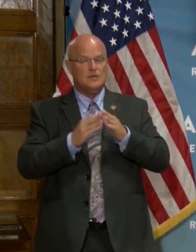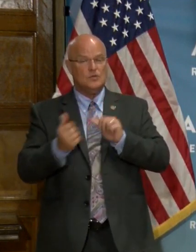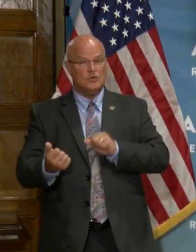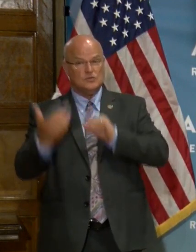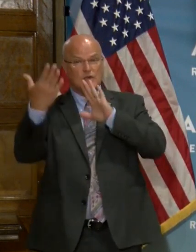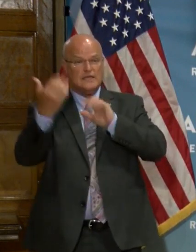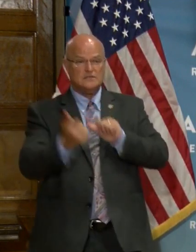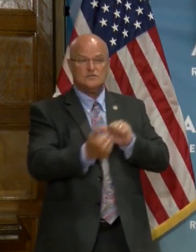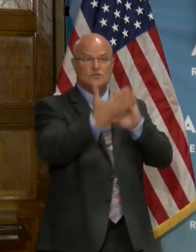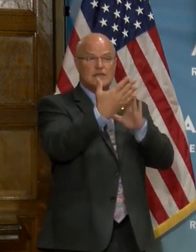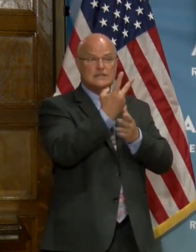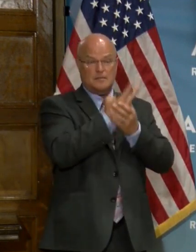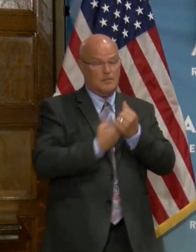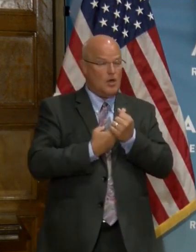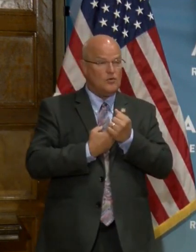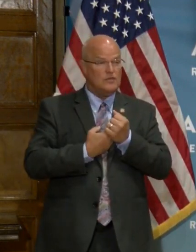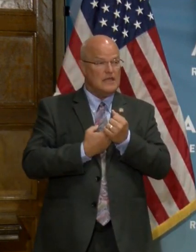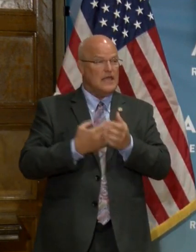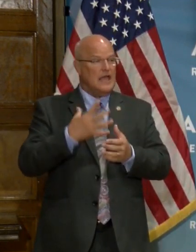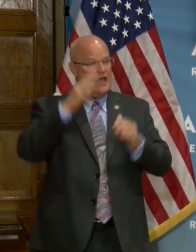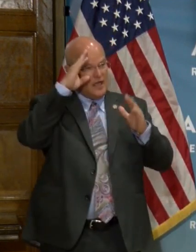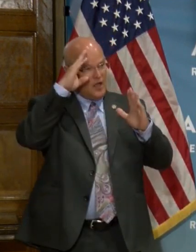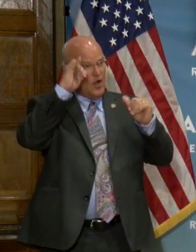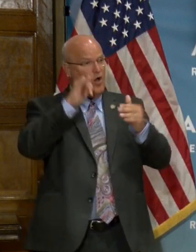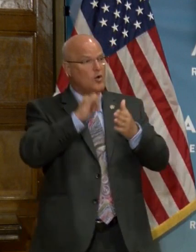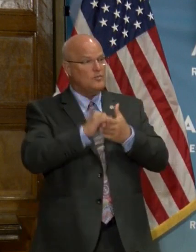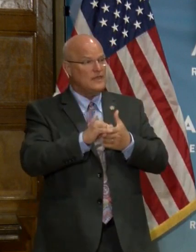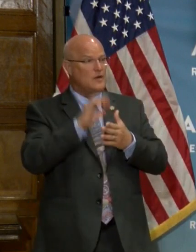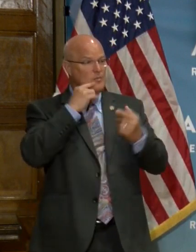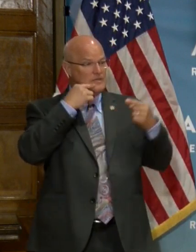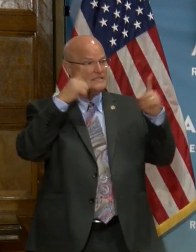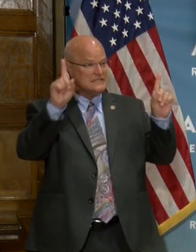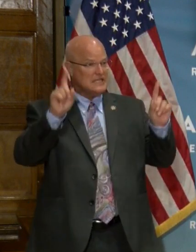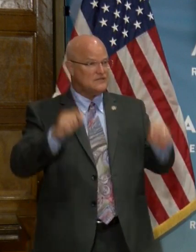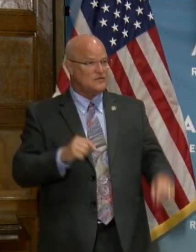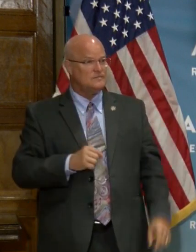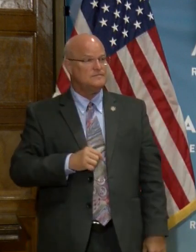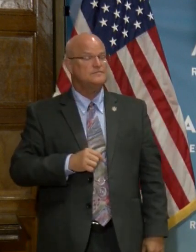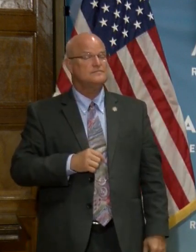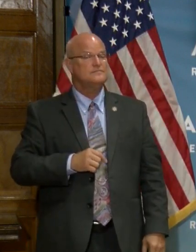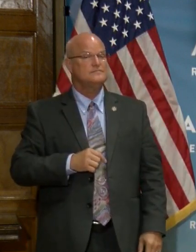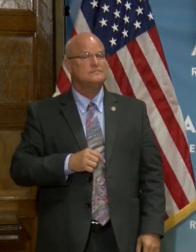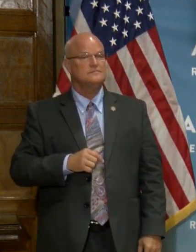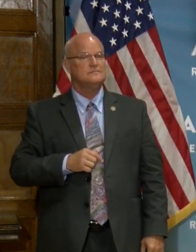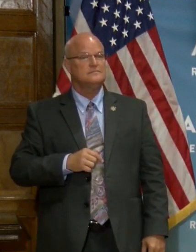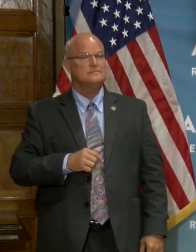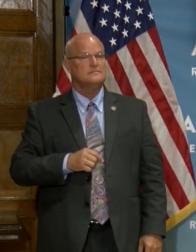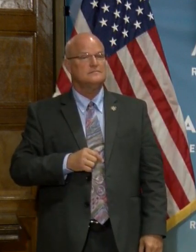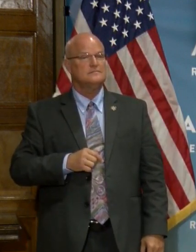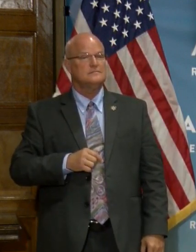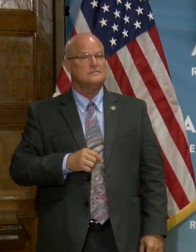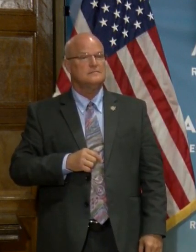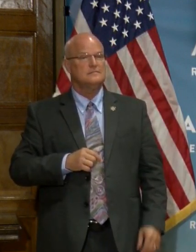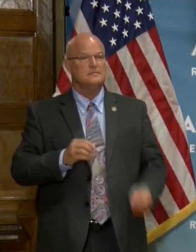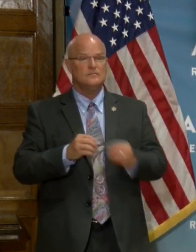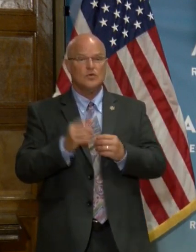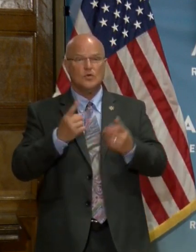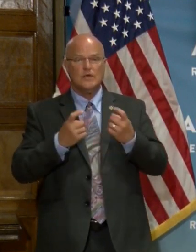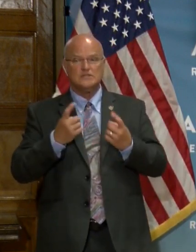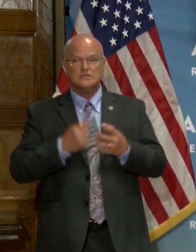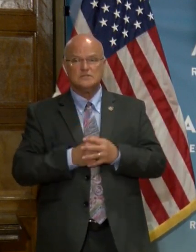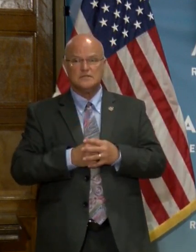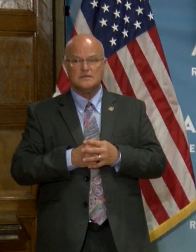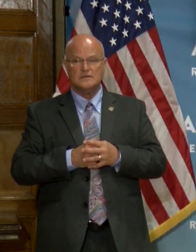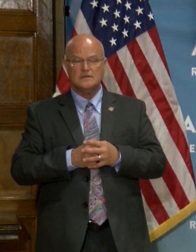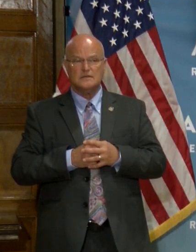addressing both parts, and we hope that will be successful. Are there any other questions?